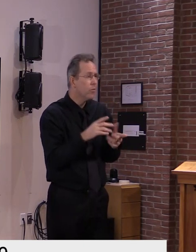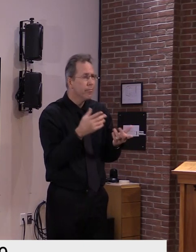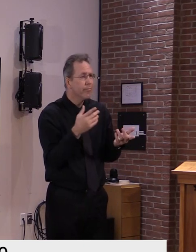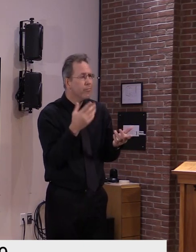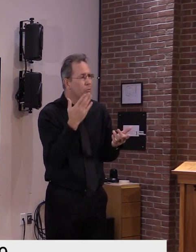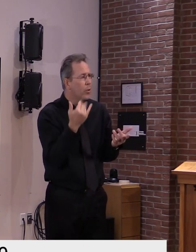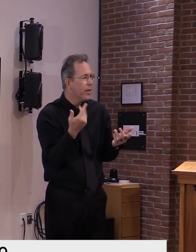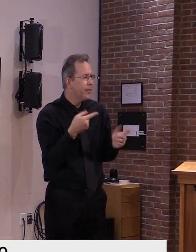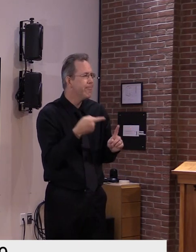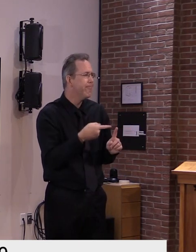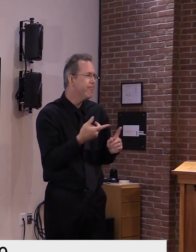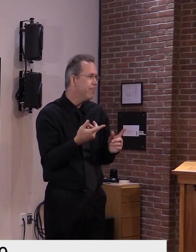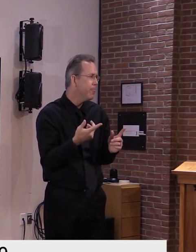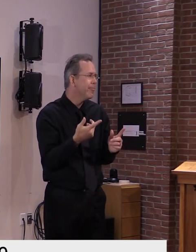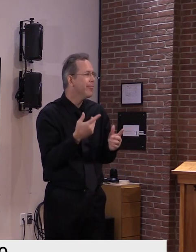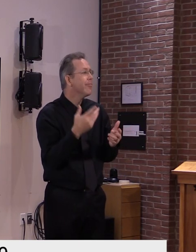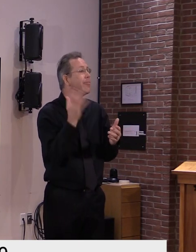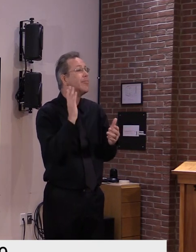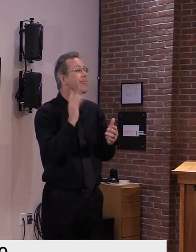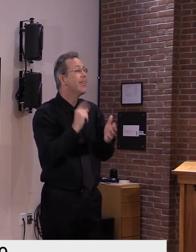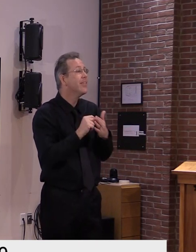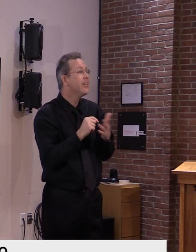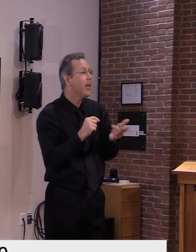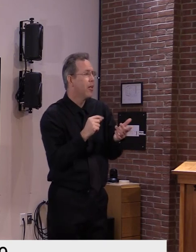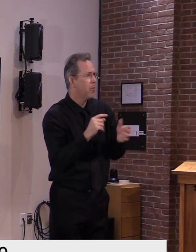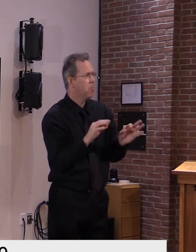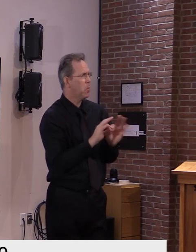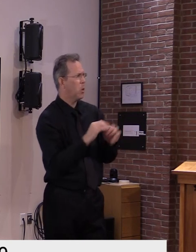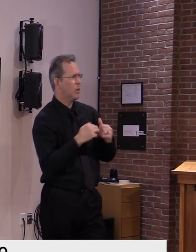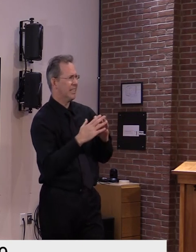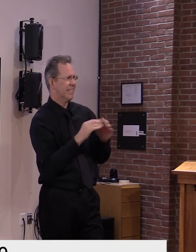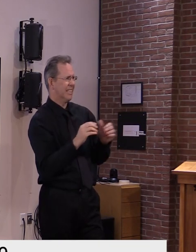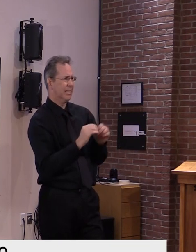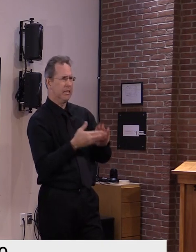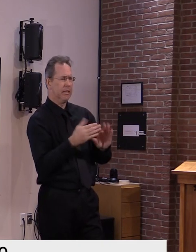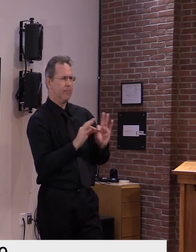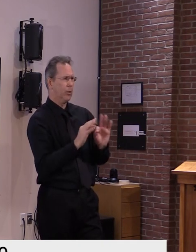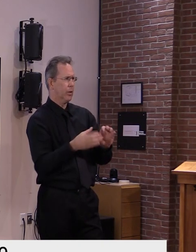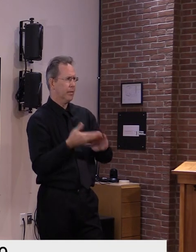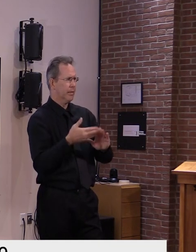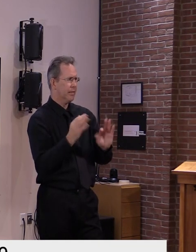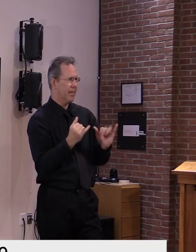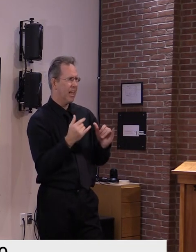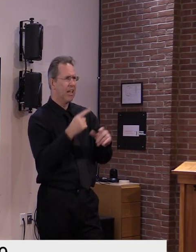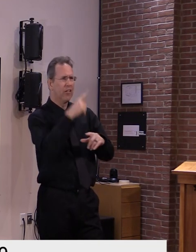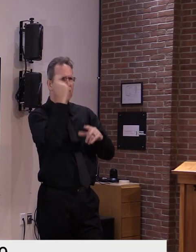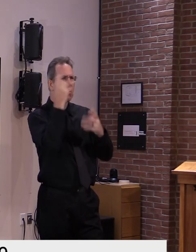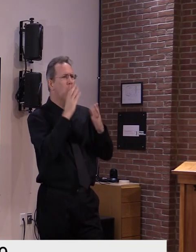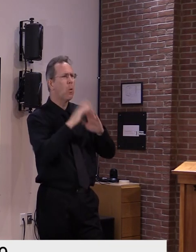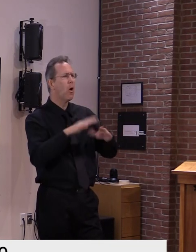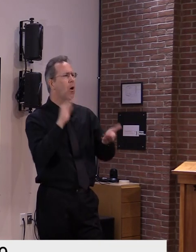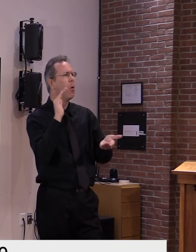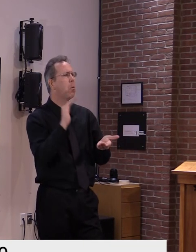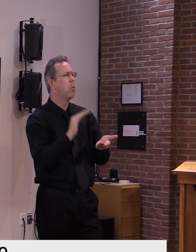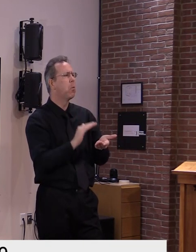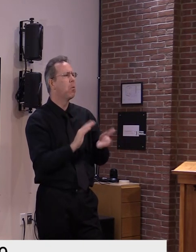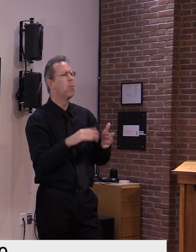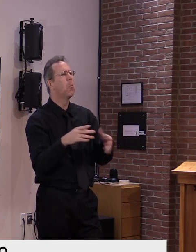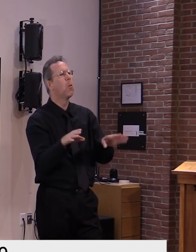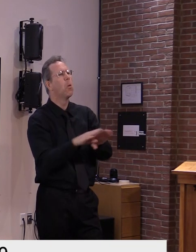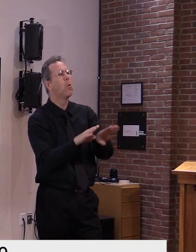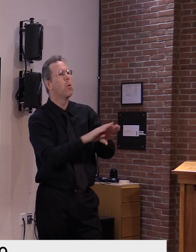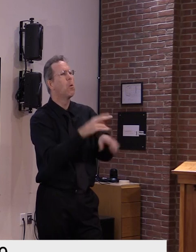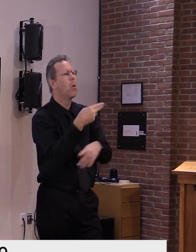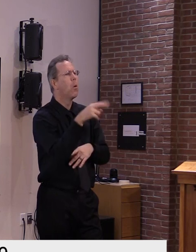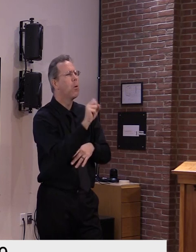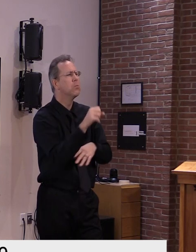the time that they were useful has since passed. Now, with that said, we do have capacity in our regular